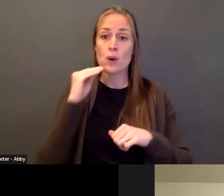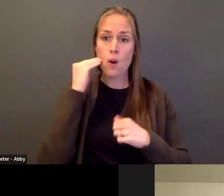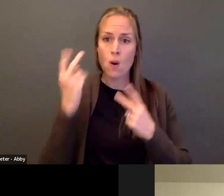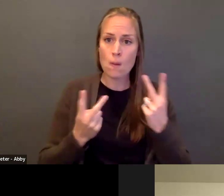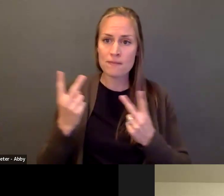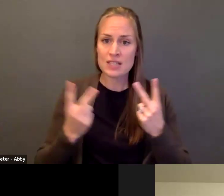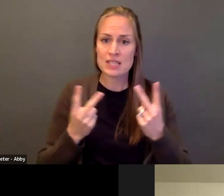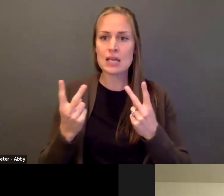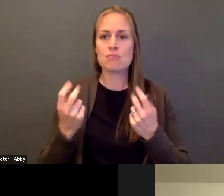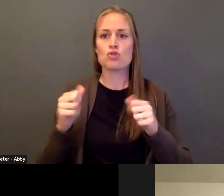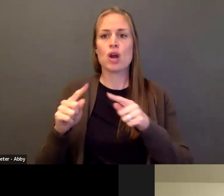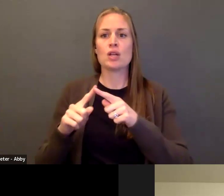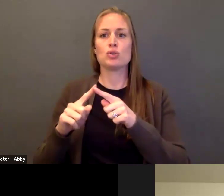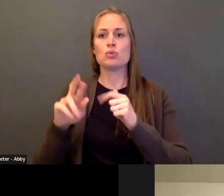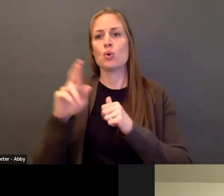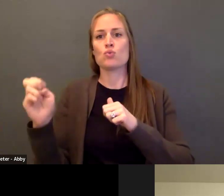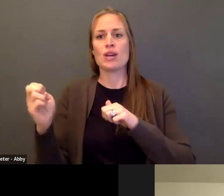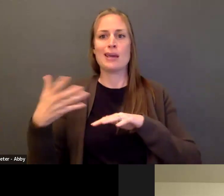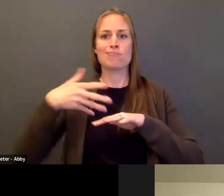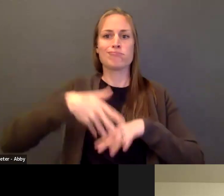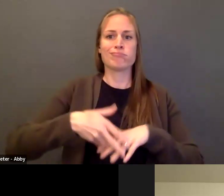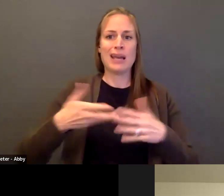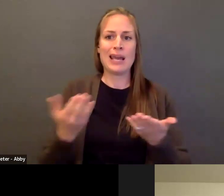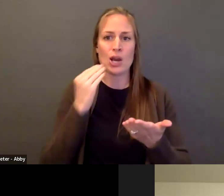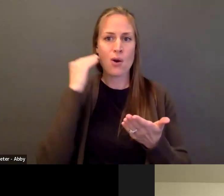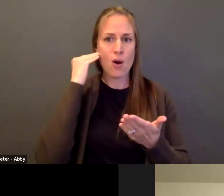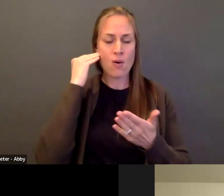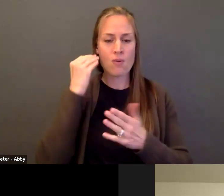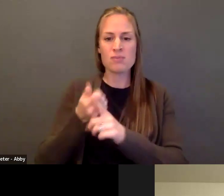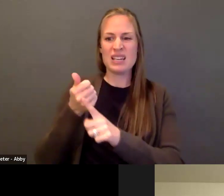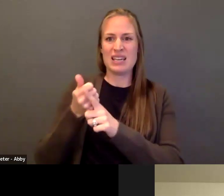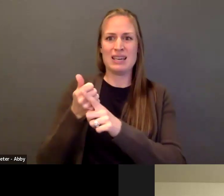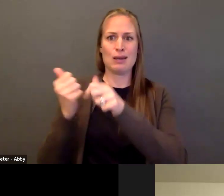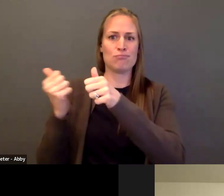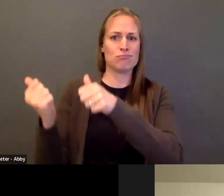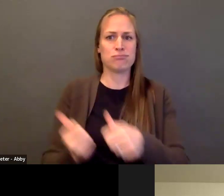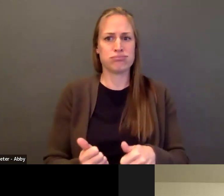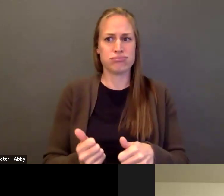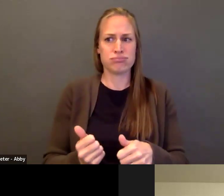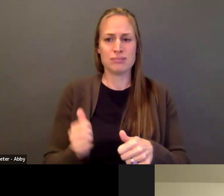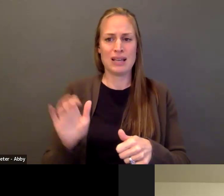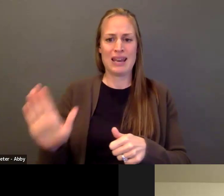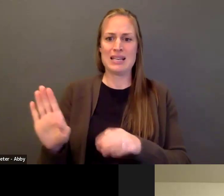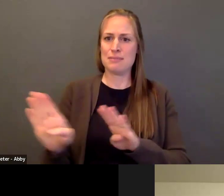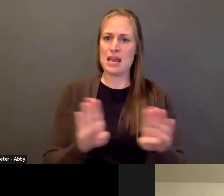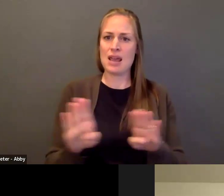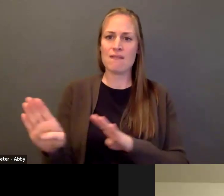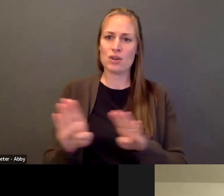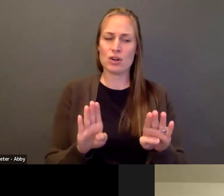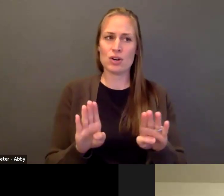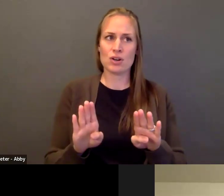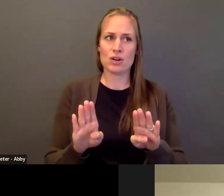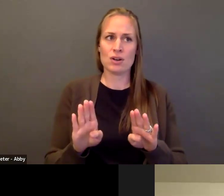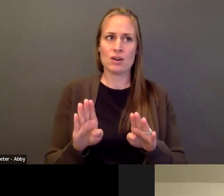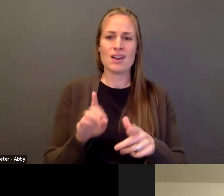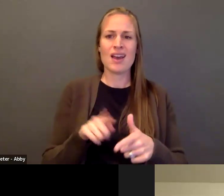reintegrate himself into home, he was rapidly digressing in his behavior. And then it was other